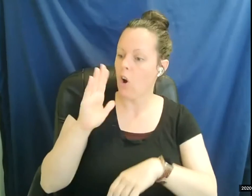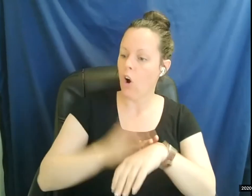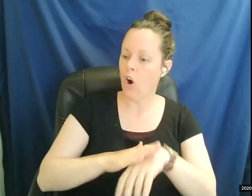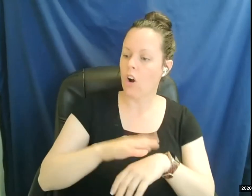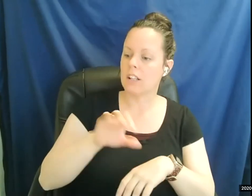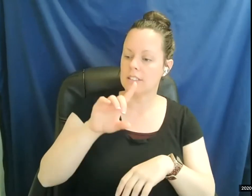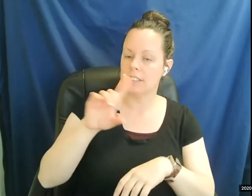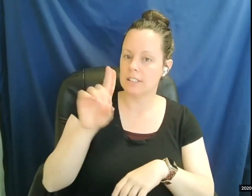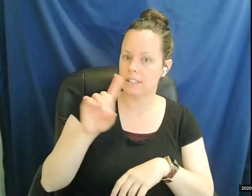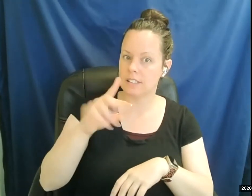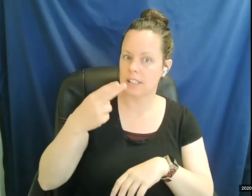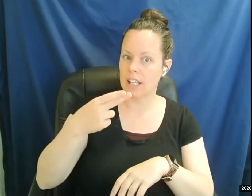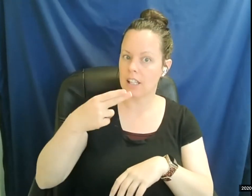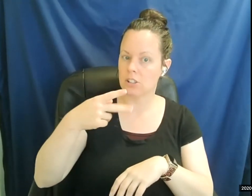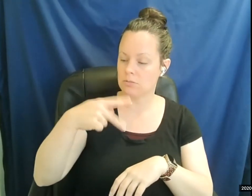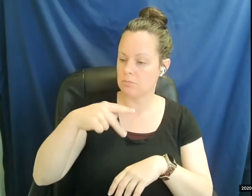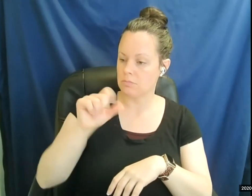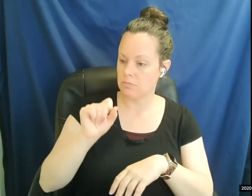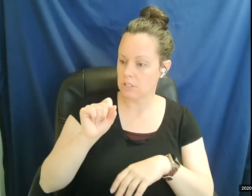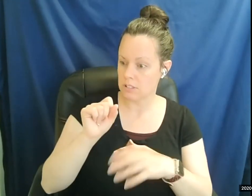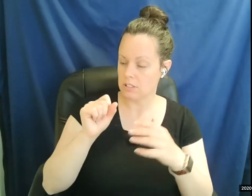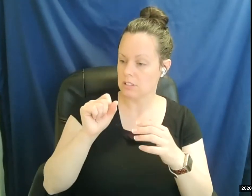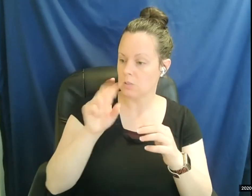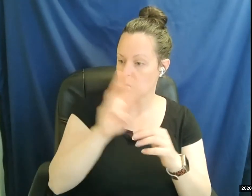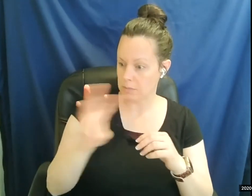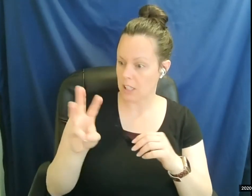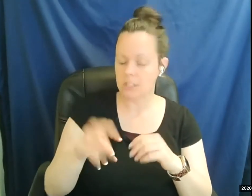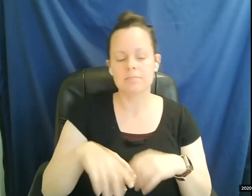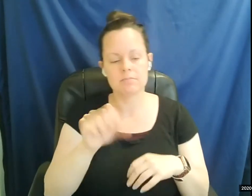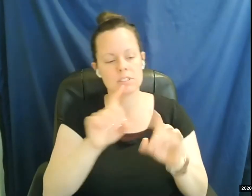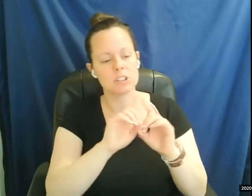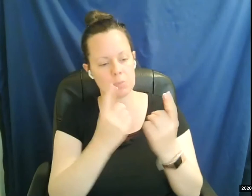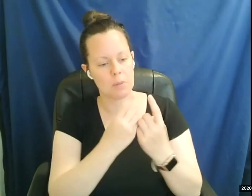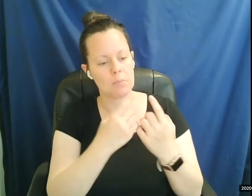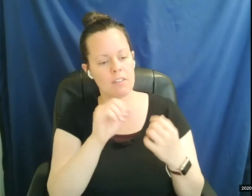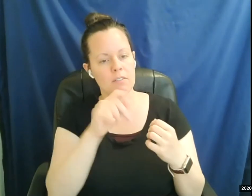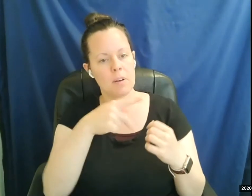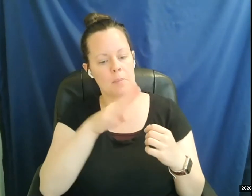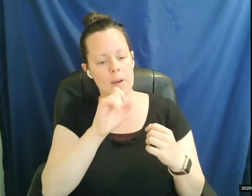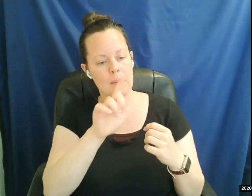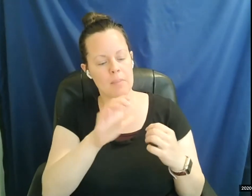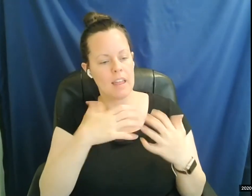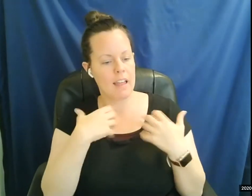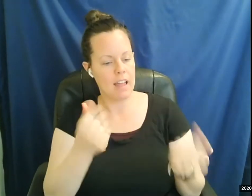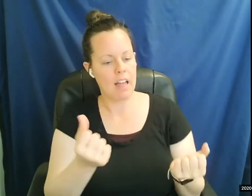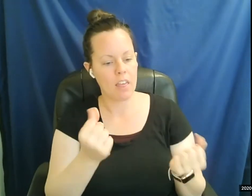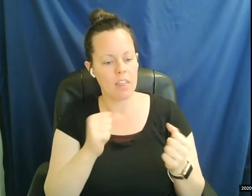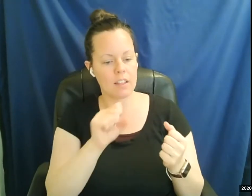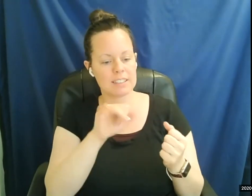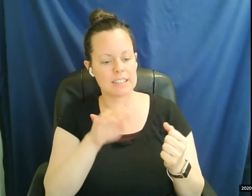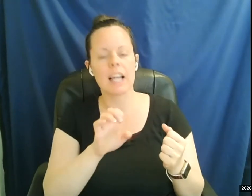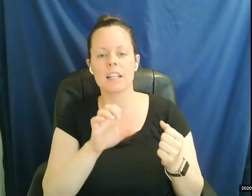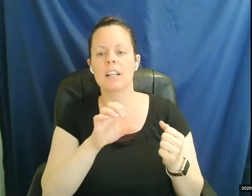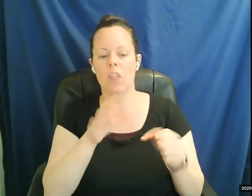website. Yes, it is on the Illinois Department of Public Health website on the COVID page, which is the home page. Just